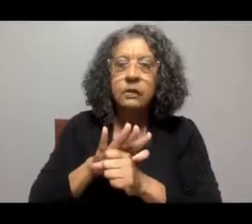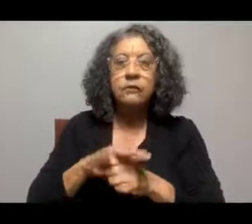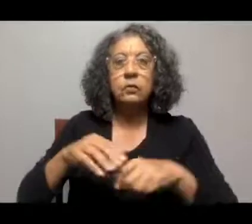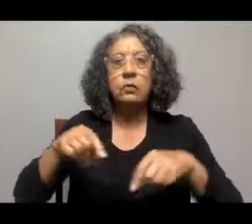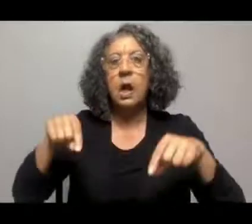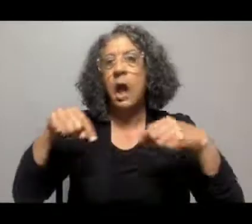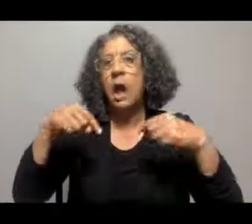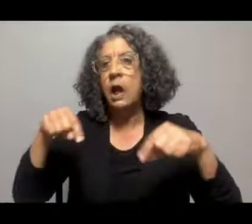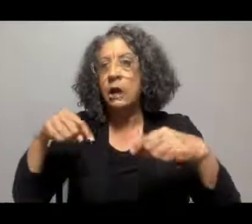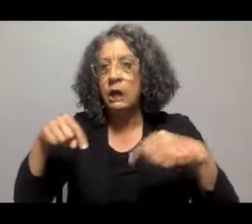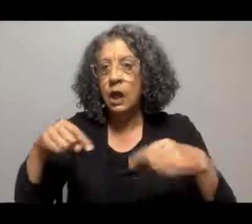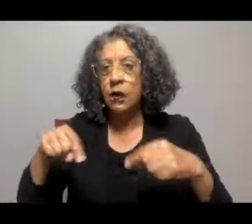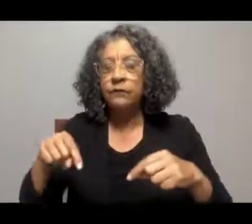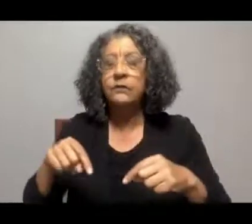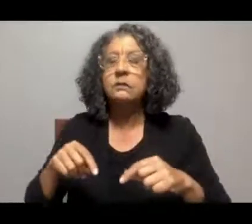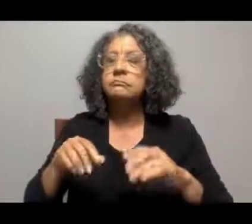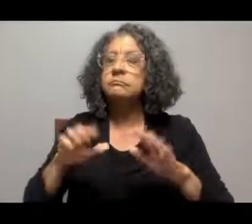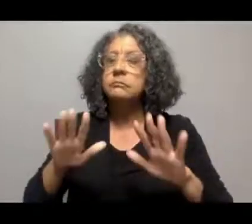and nervous.